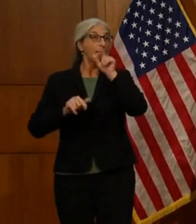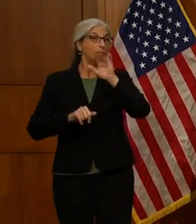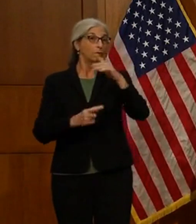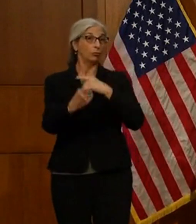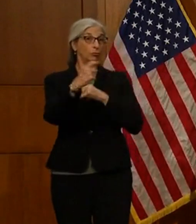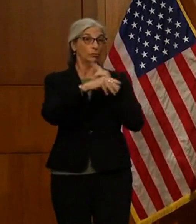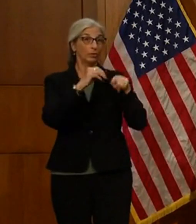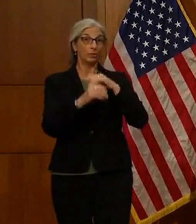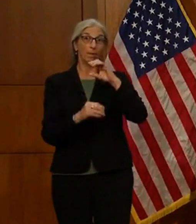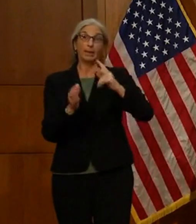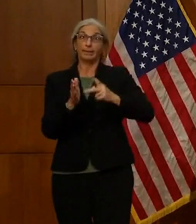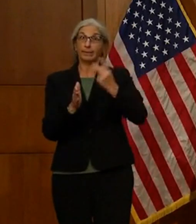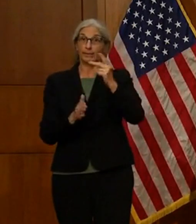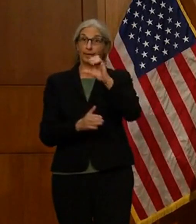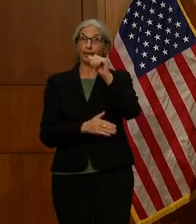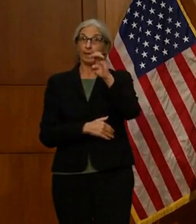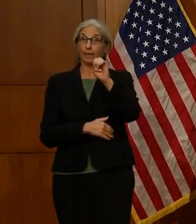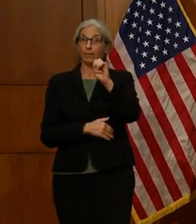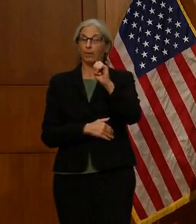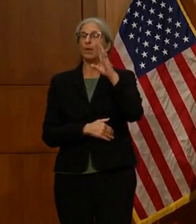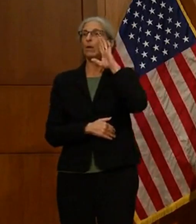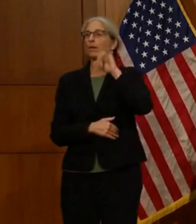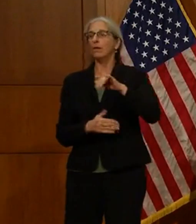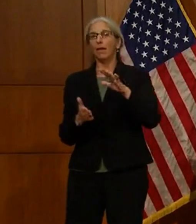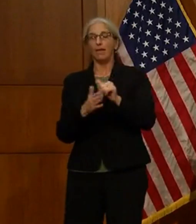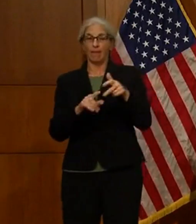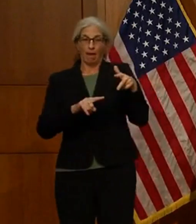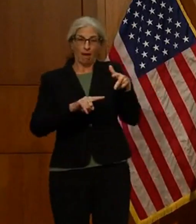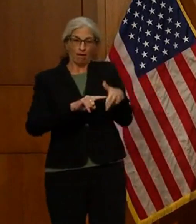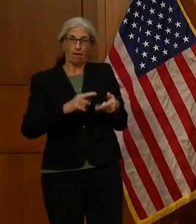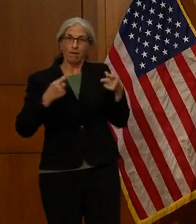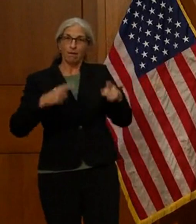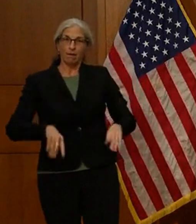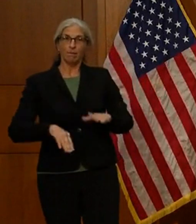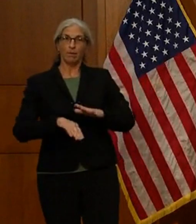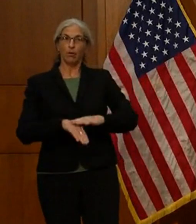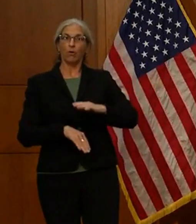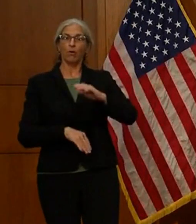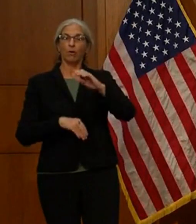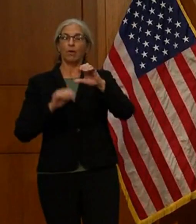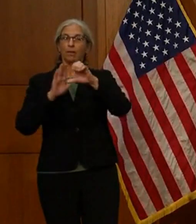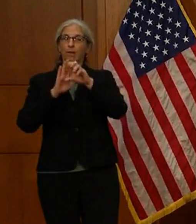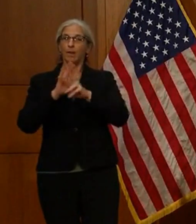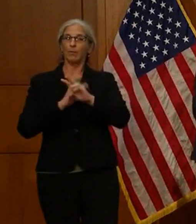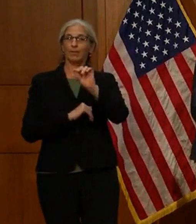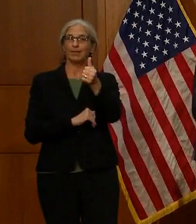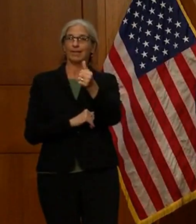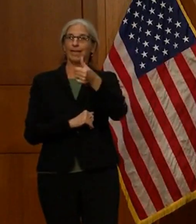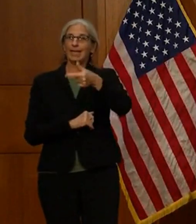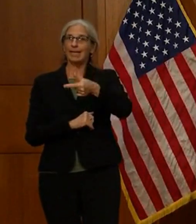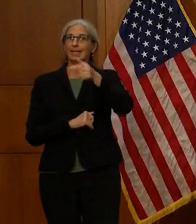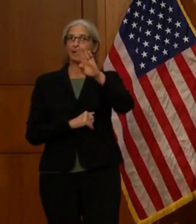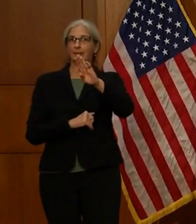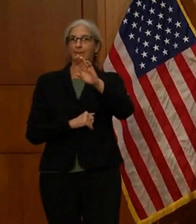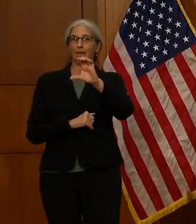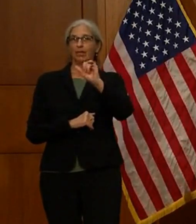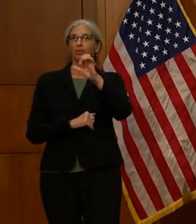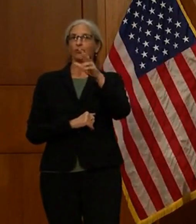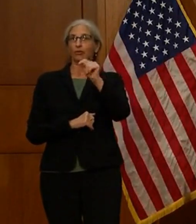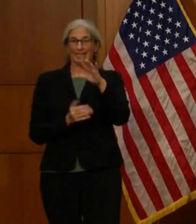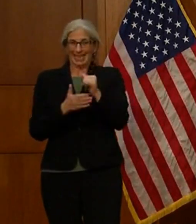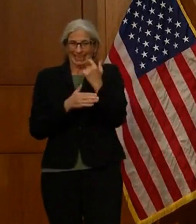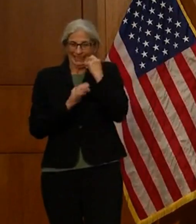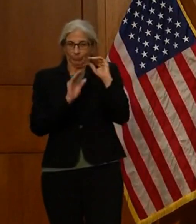cable. To clarify, the cut occurred on the Commonwealth's 10 gigabyte circuit that we just actually recently installed this